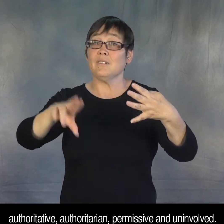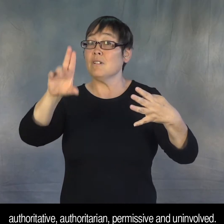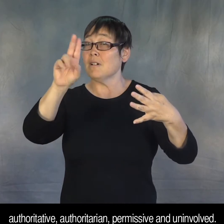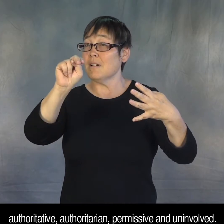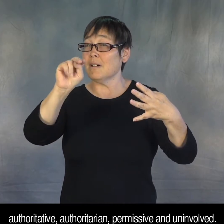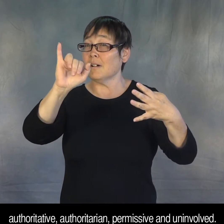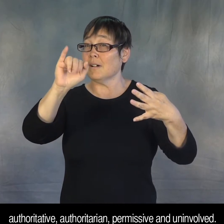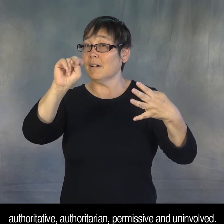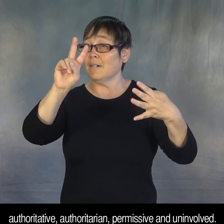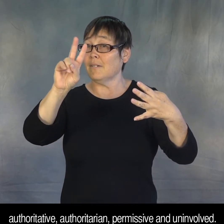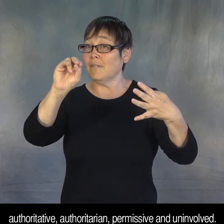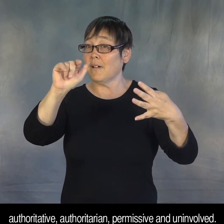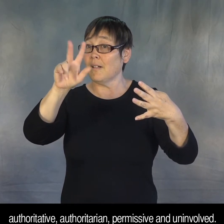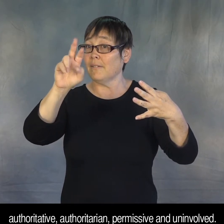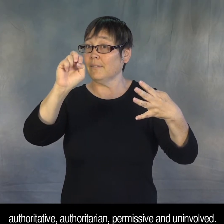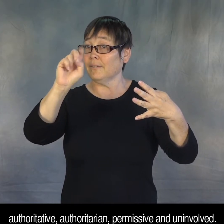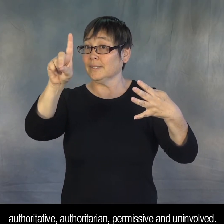and uninvolved.